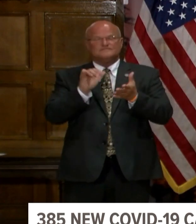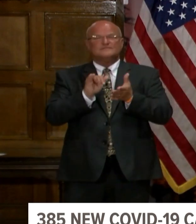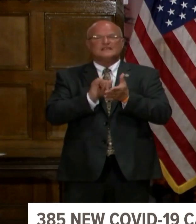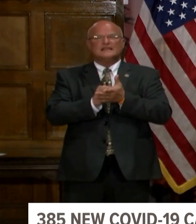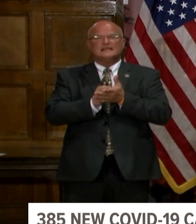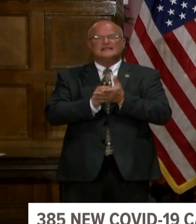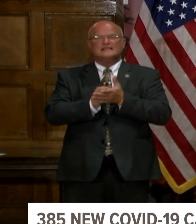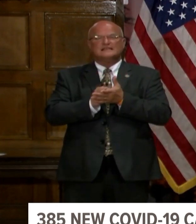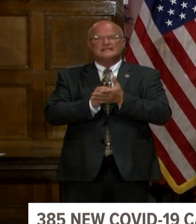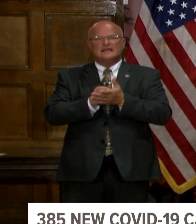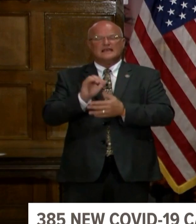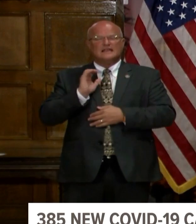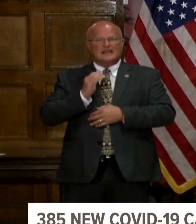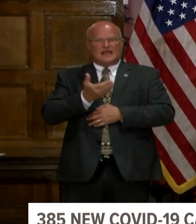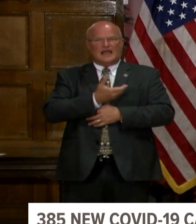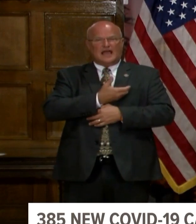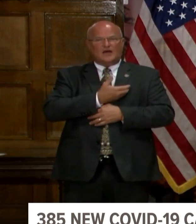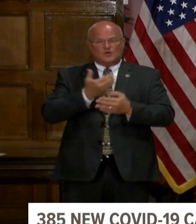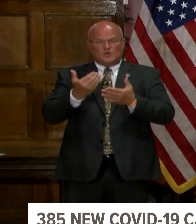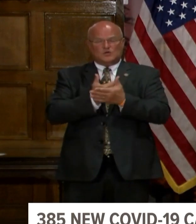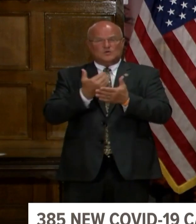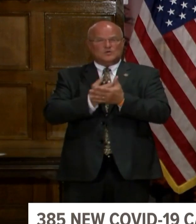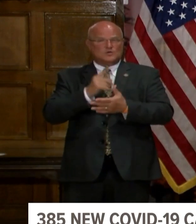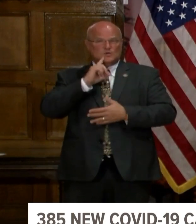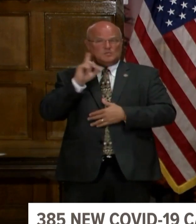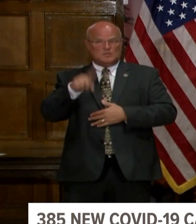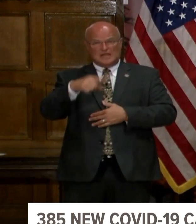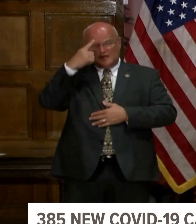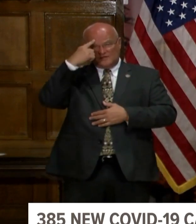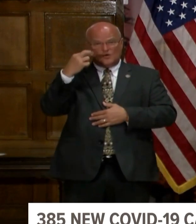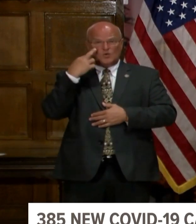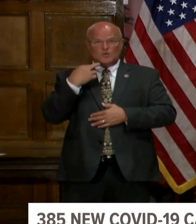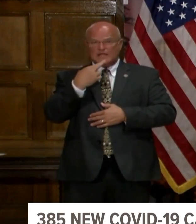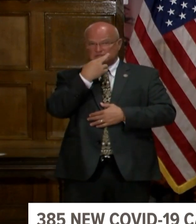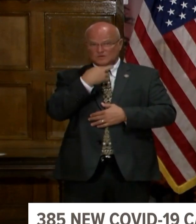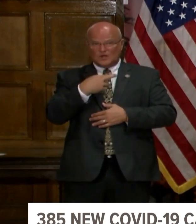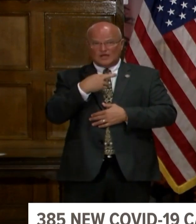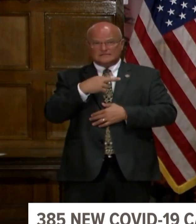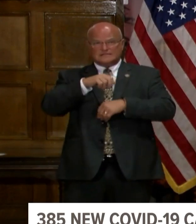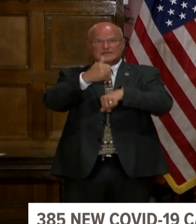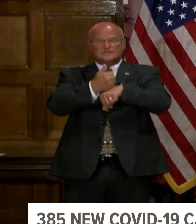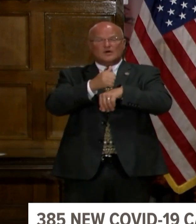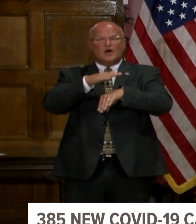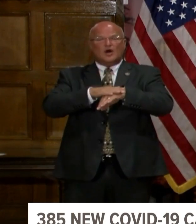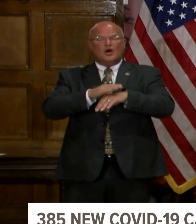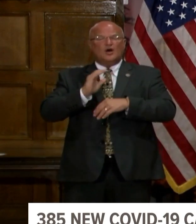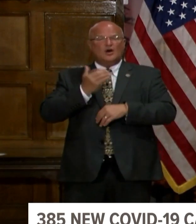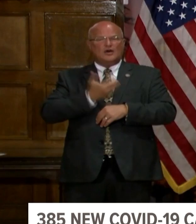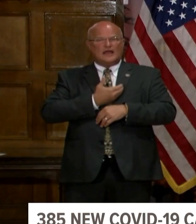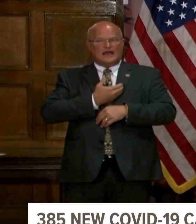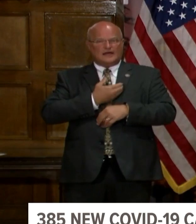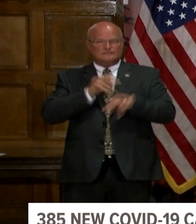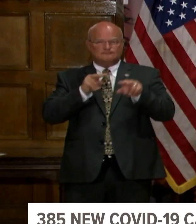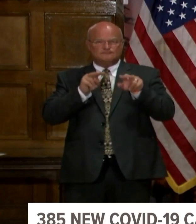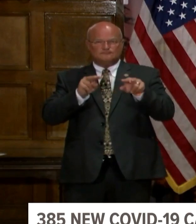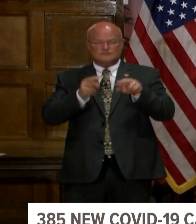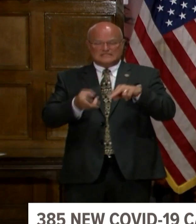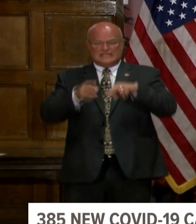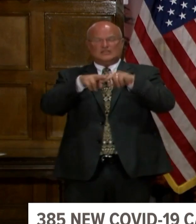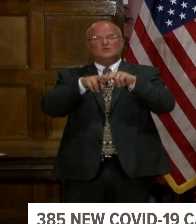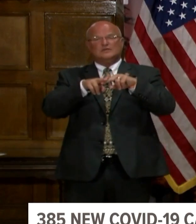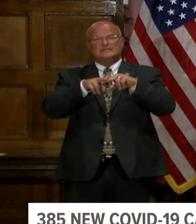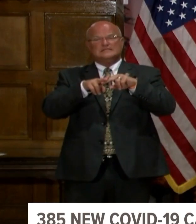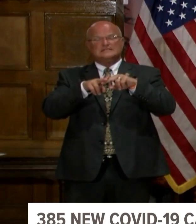that our new mandates for restaurants have been placed on our dashboard. This